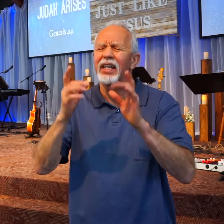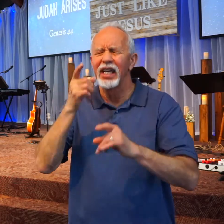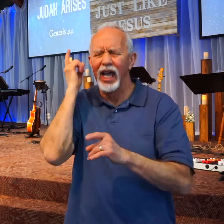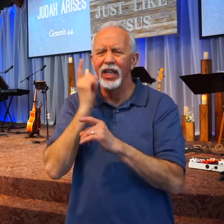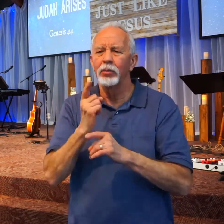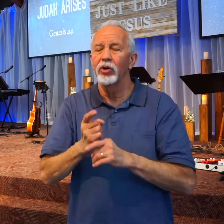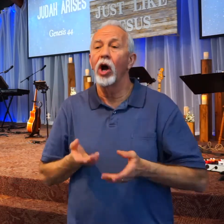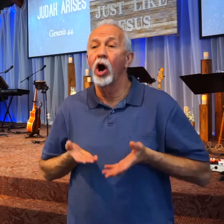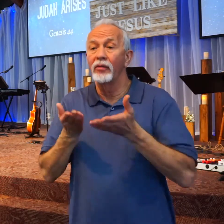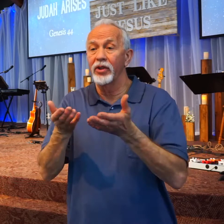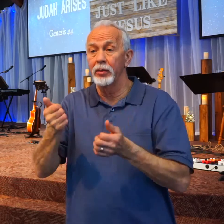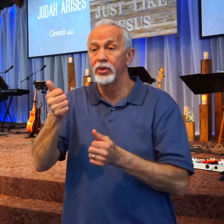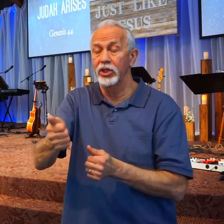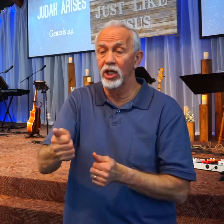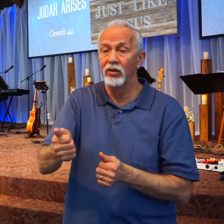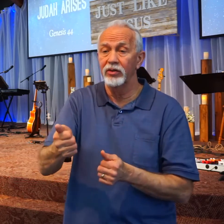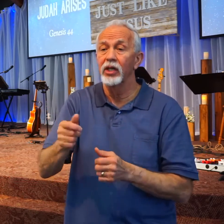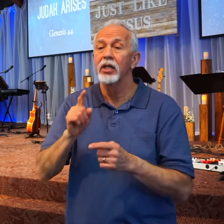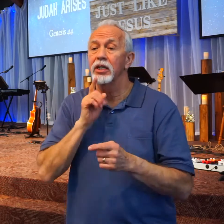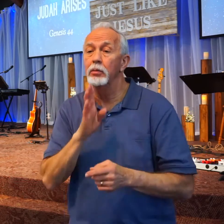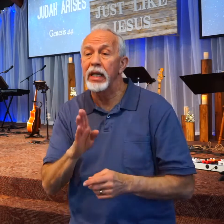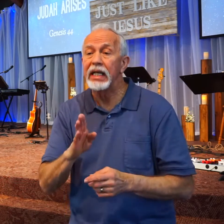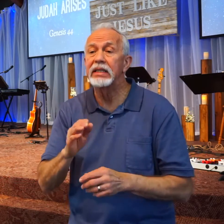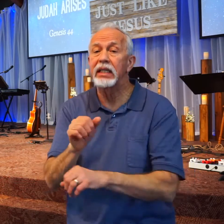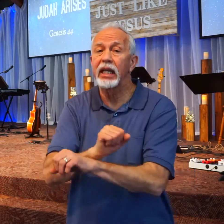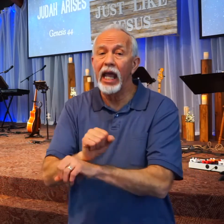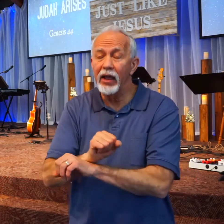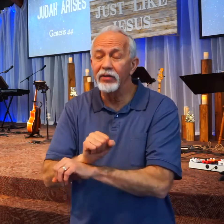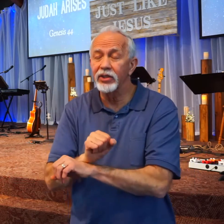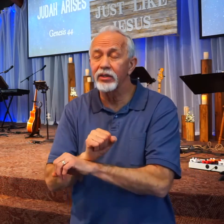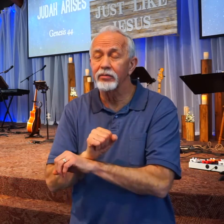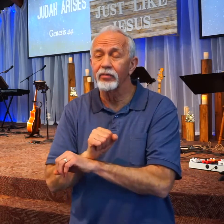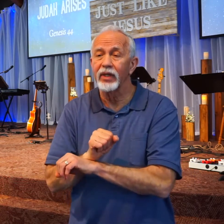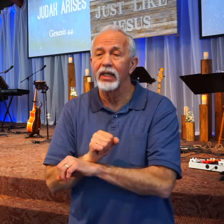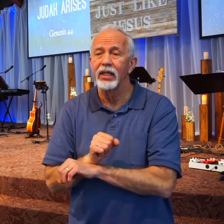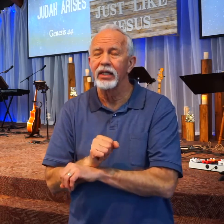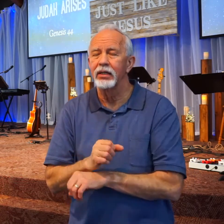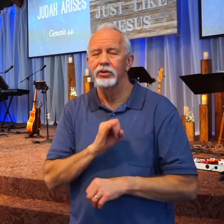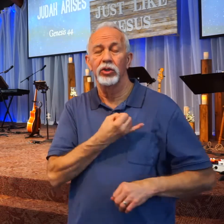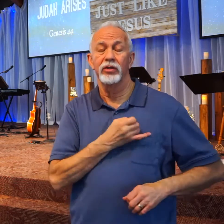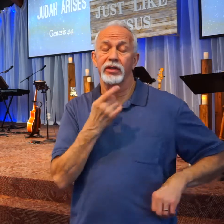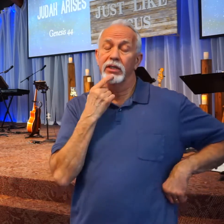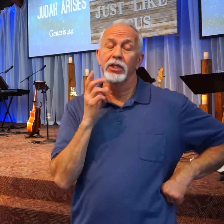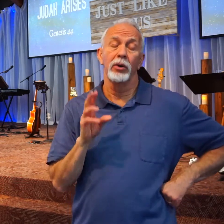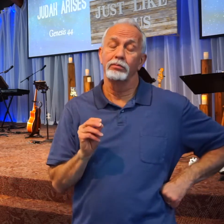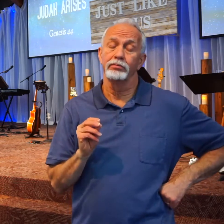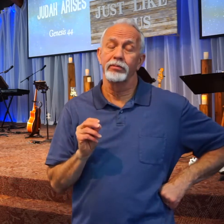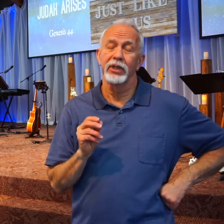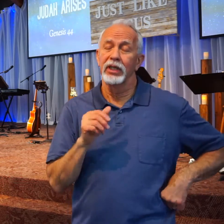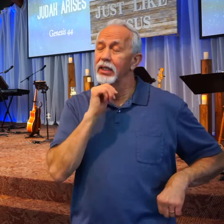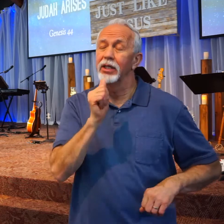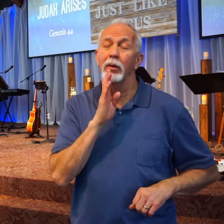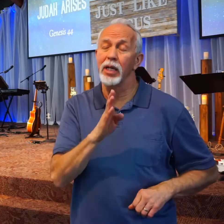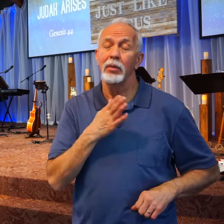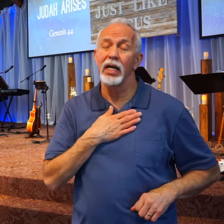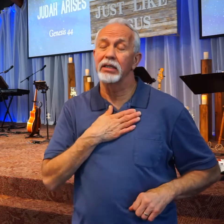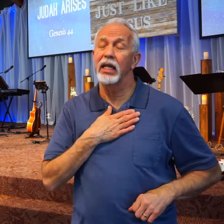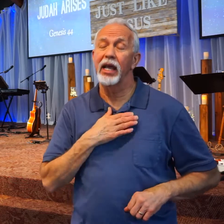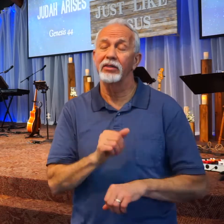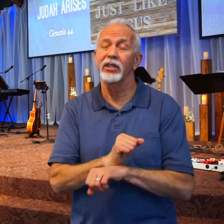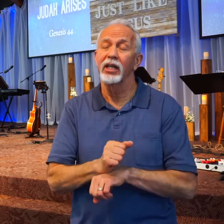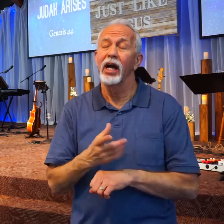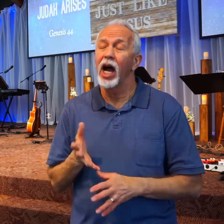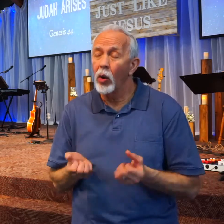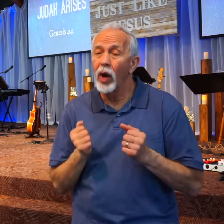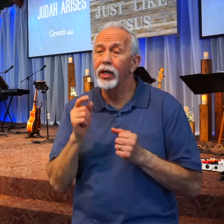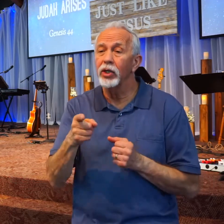offered themselves to Joseph as slaves. But Joseph counters and says, no, you're not going to be my slaves. I want